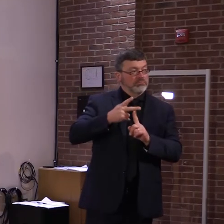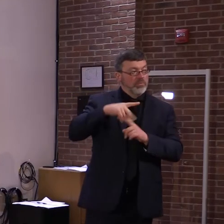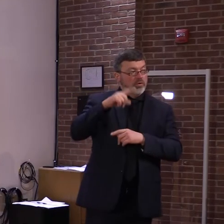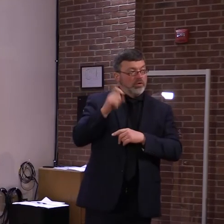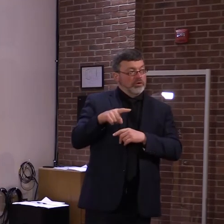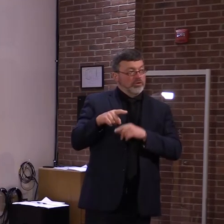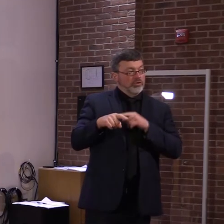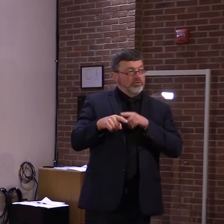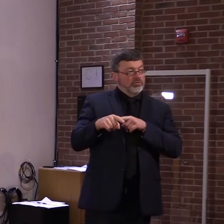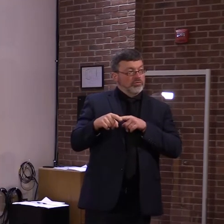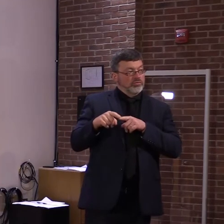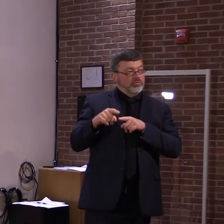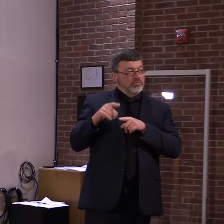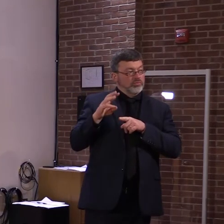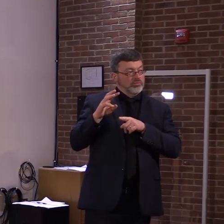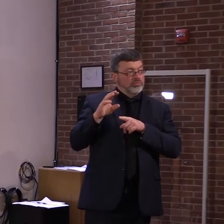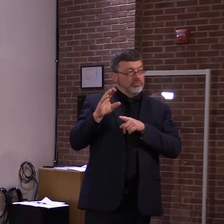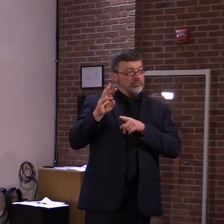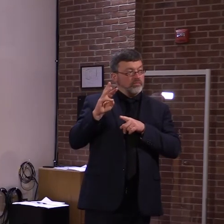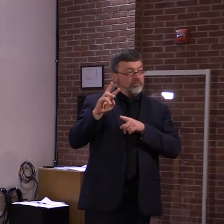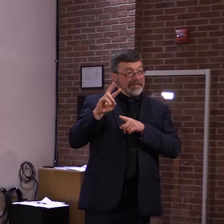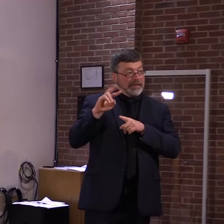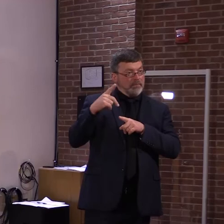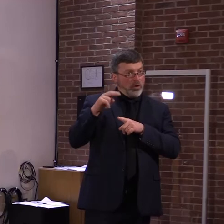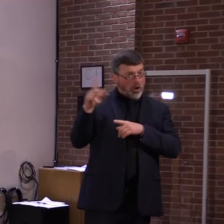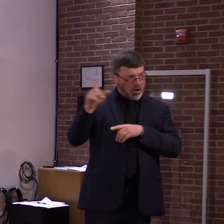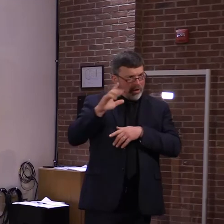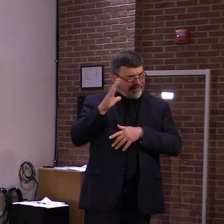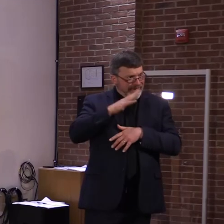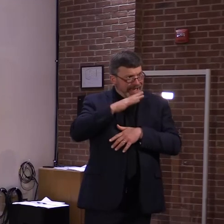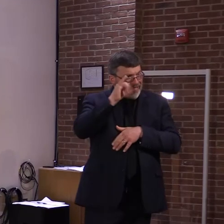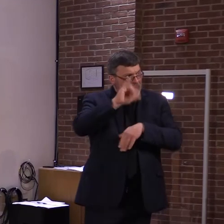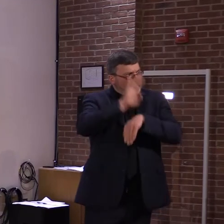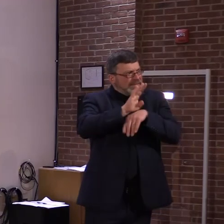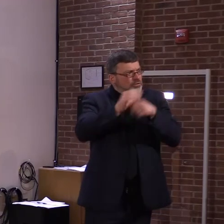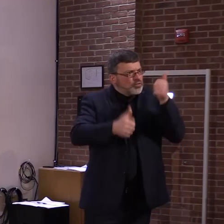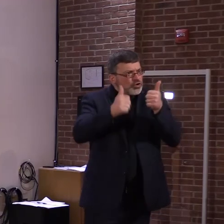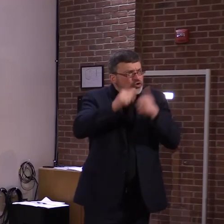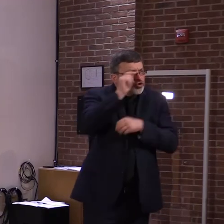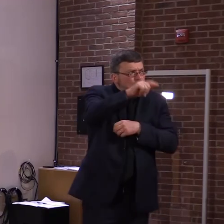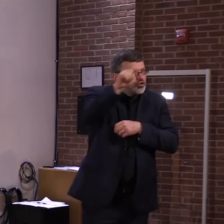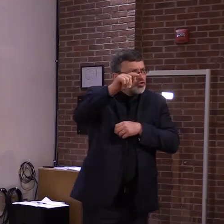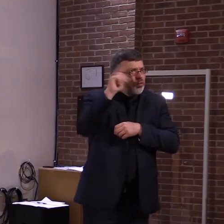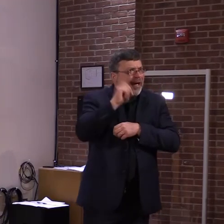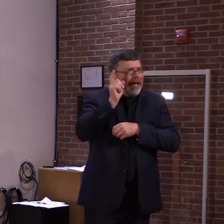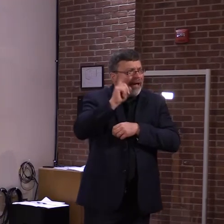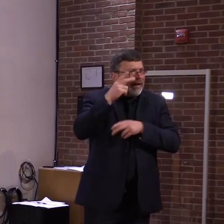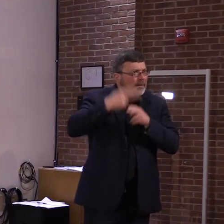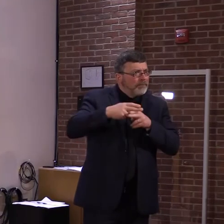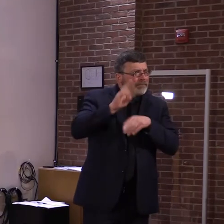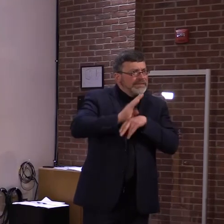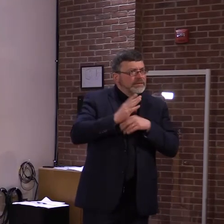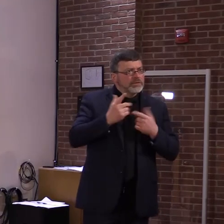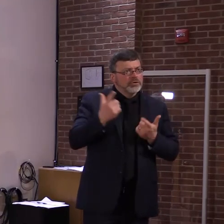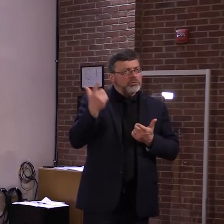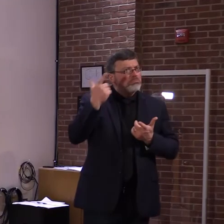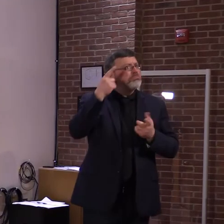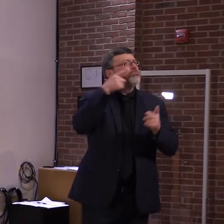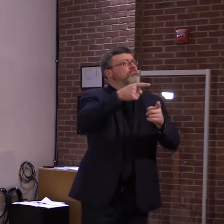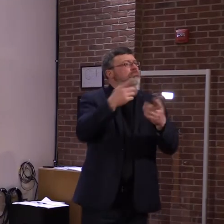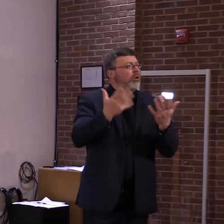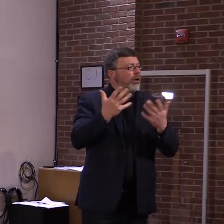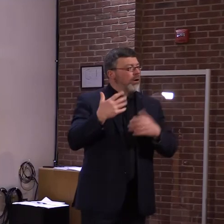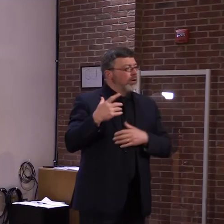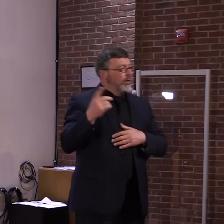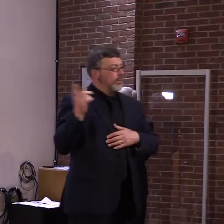Do you would share where or what facilities those are and when that might be happening? Yeah, I would I don't want to name them